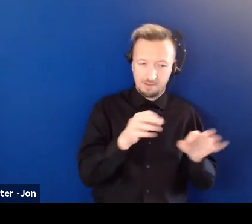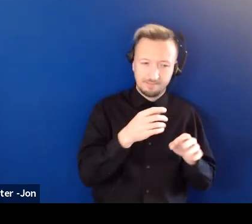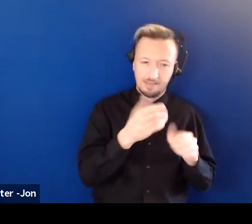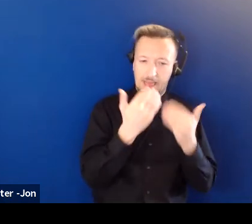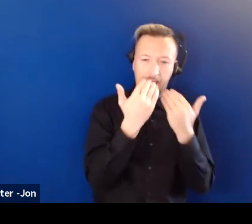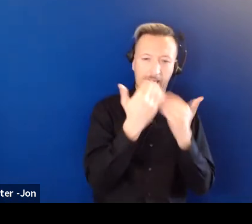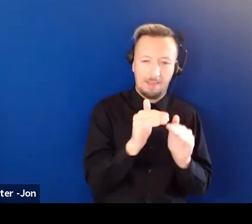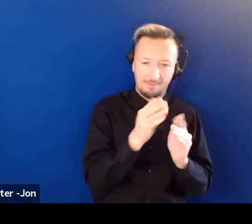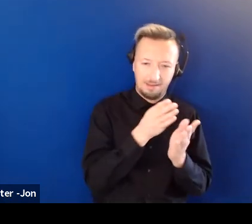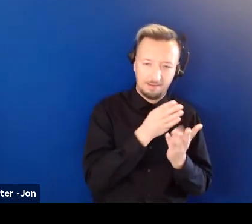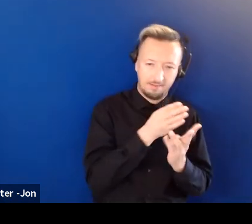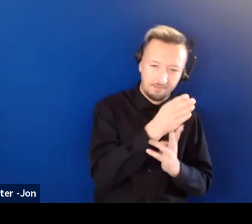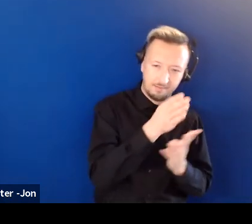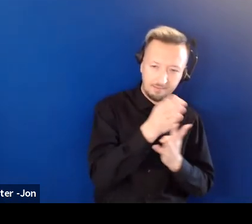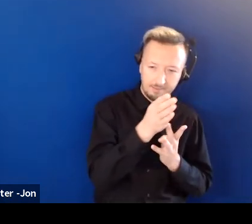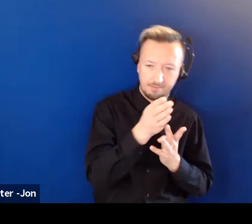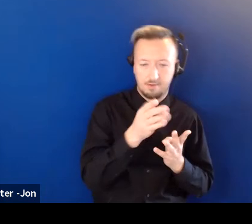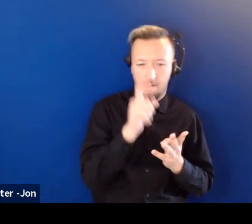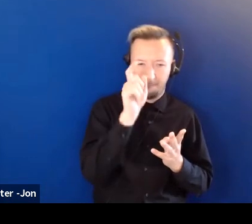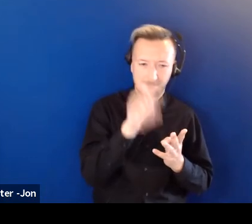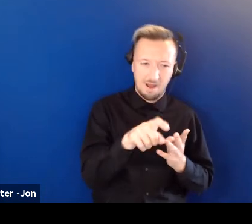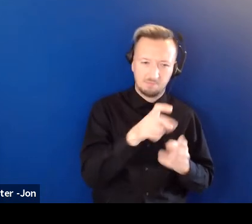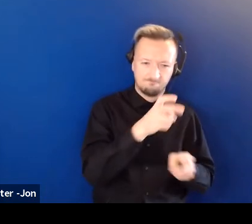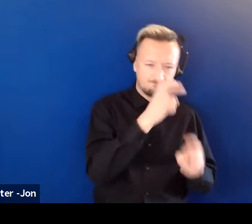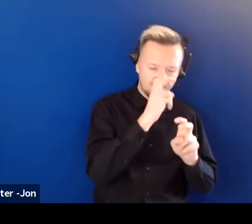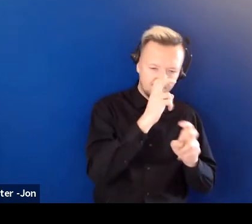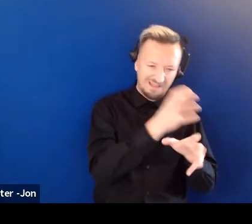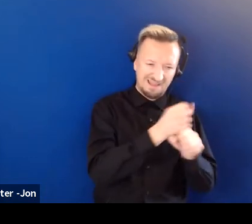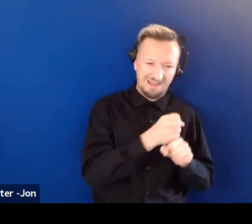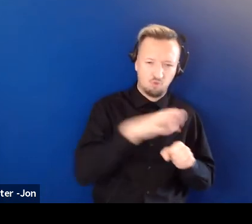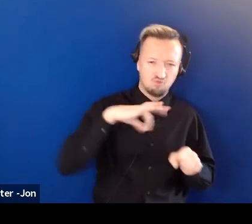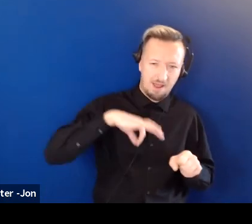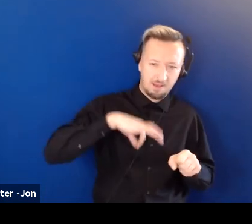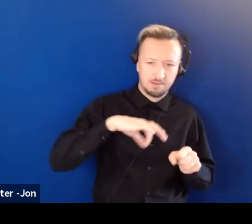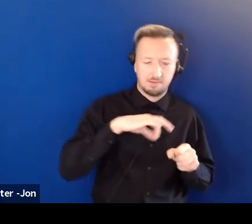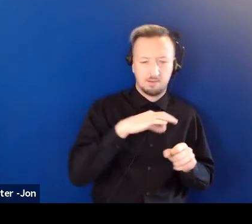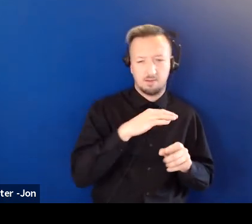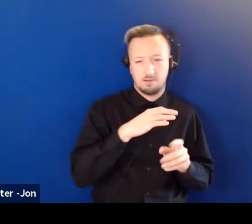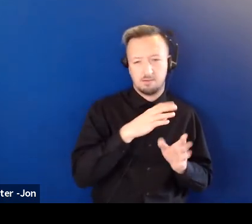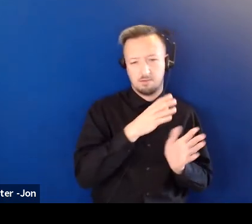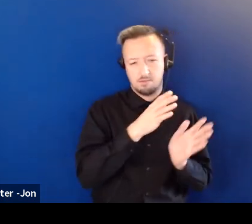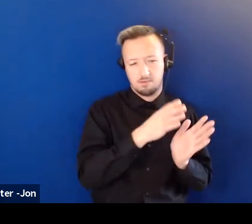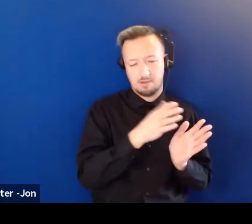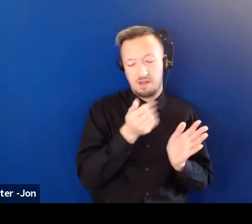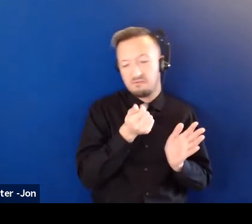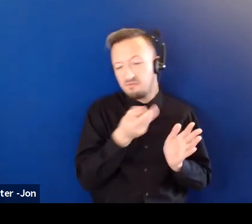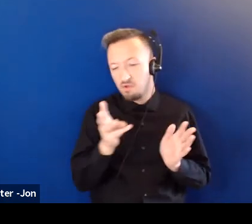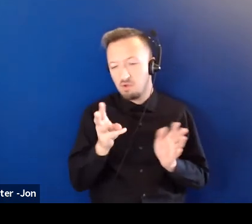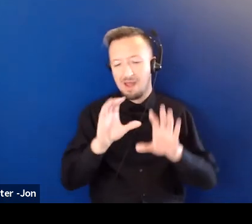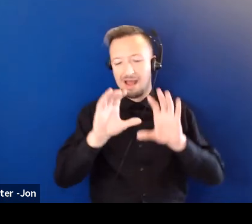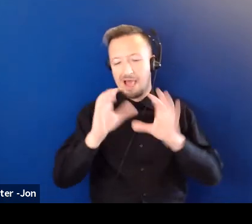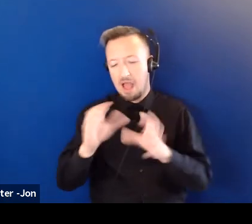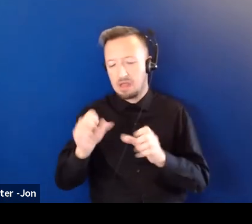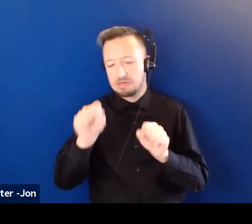a strict number of Carnegie credits and all of that. And there are, a few classes that you can sub